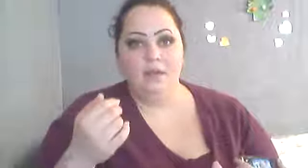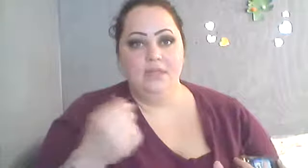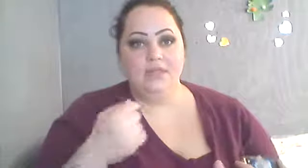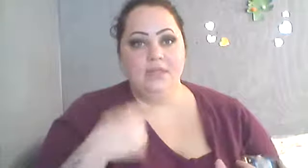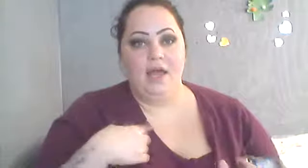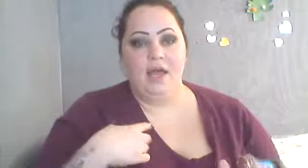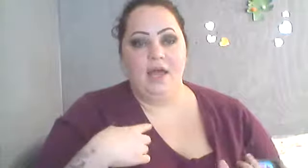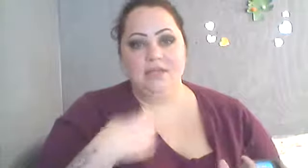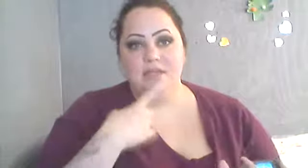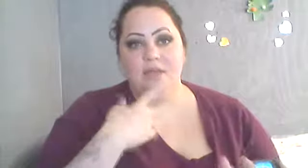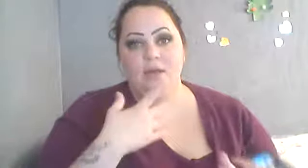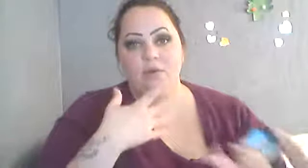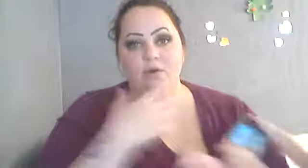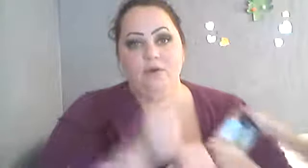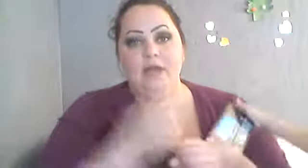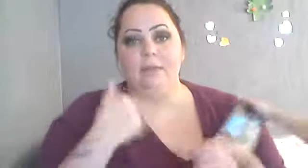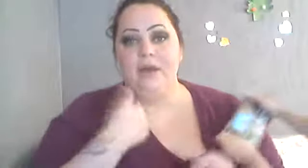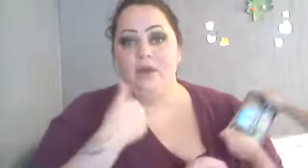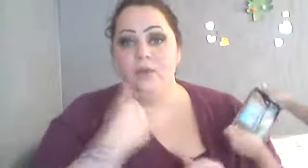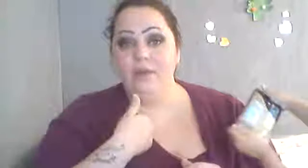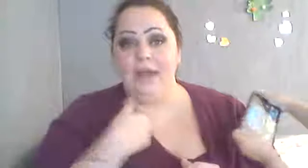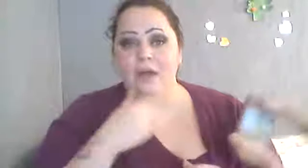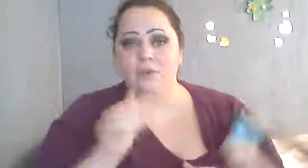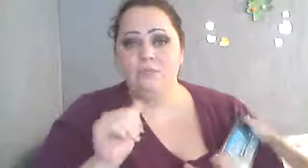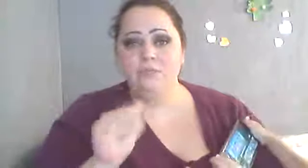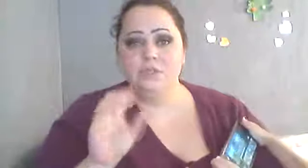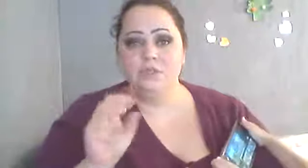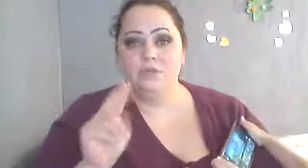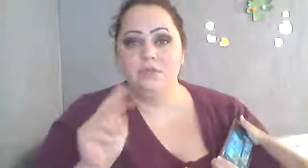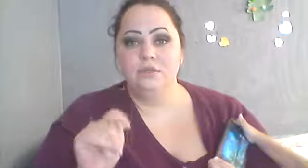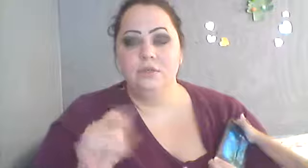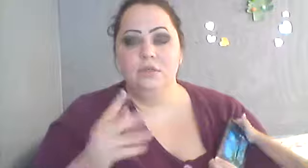Because I said I will create my own account.